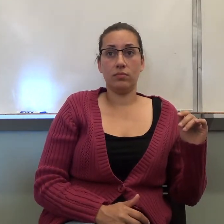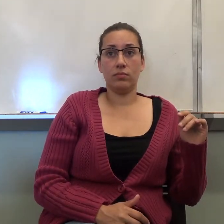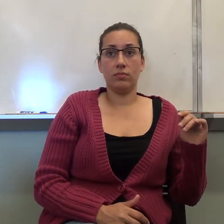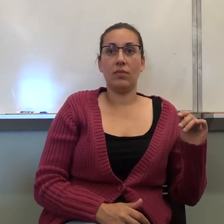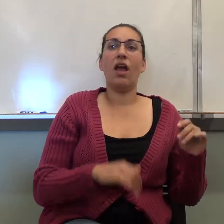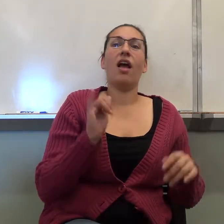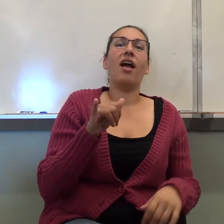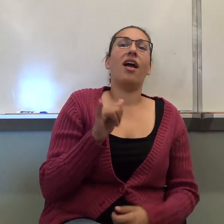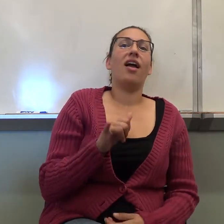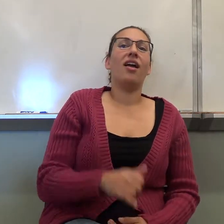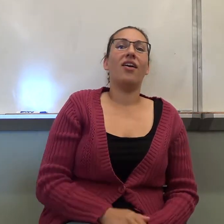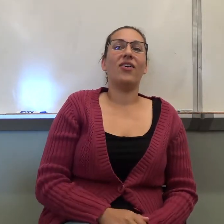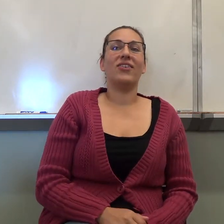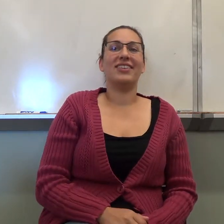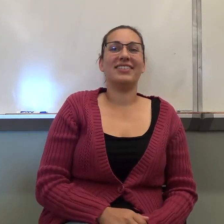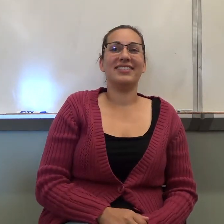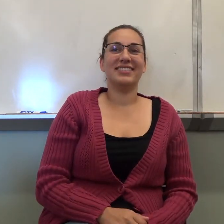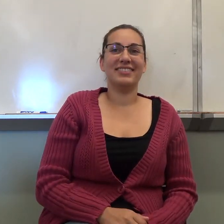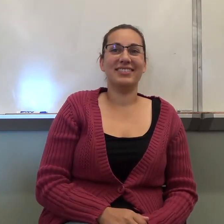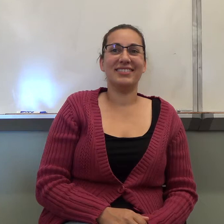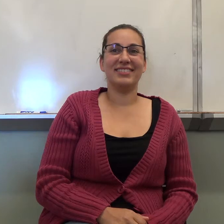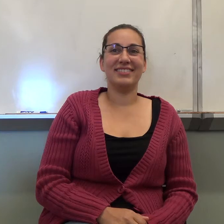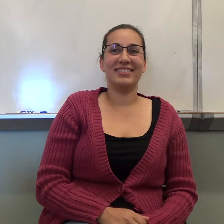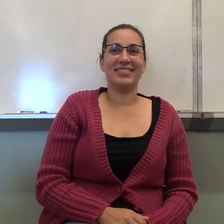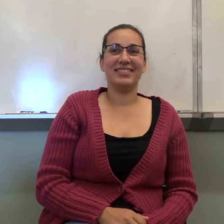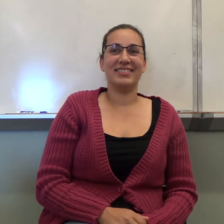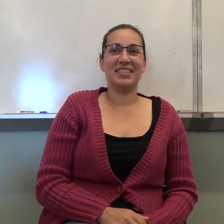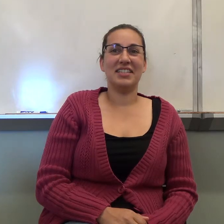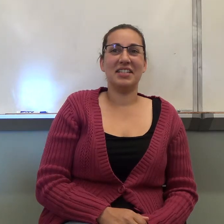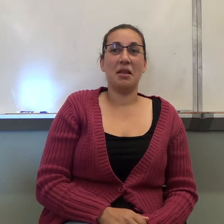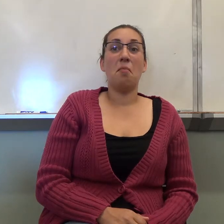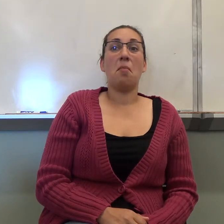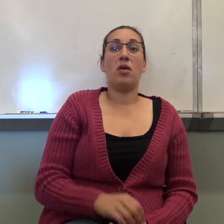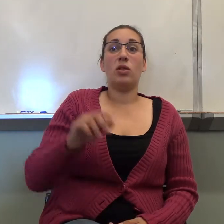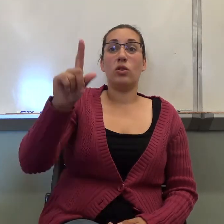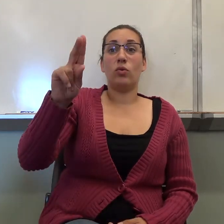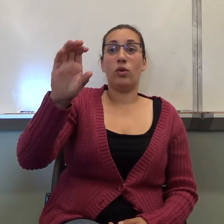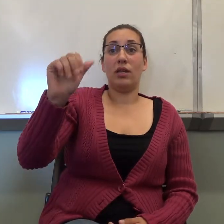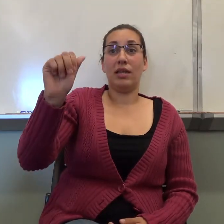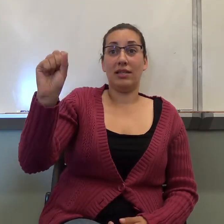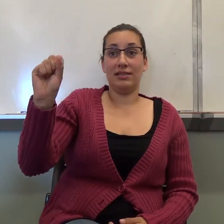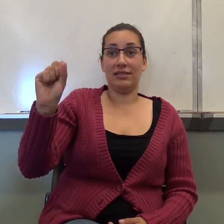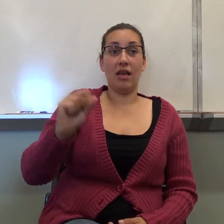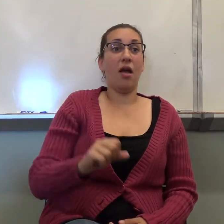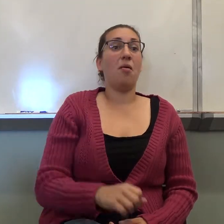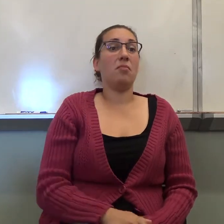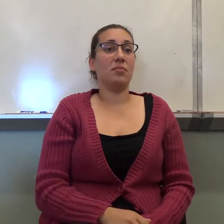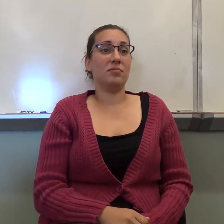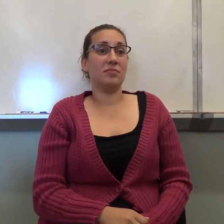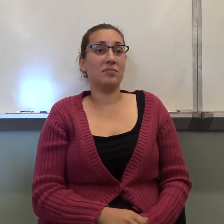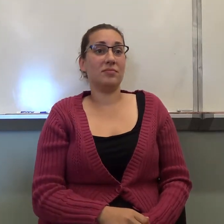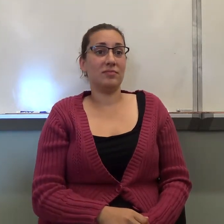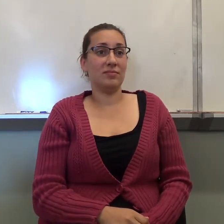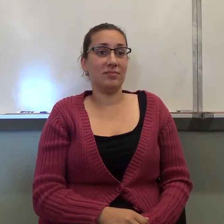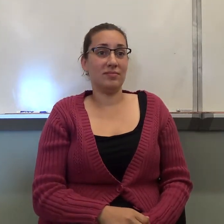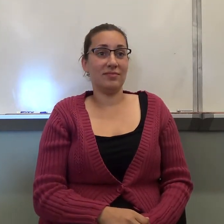which is the opposite of 49, which in this case gives you the same answer, -49.